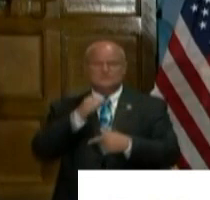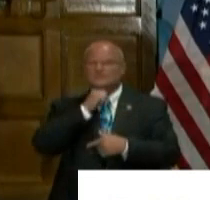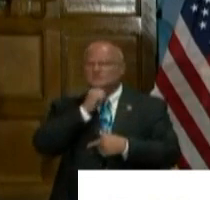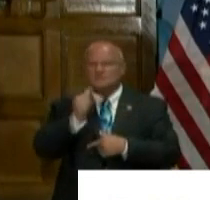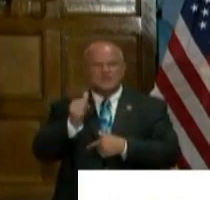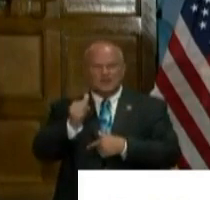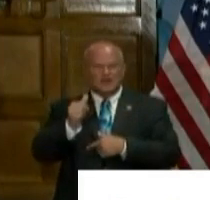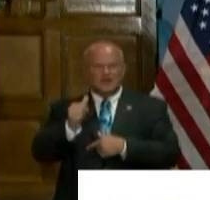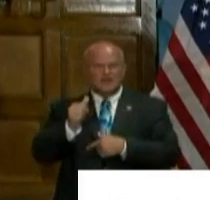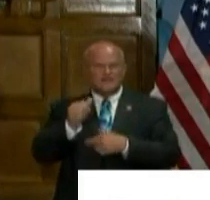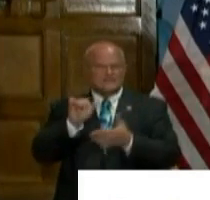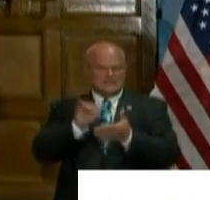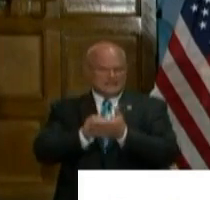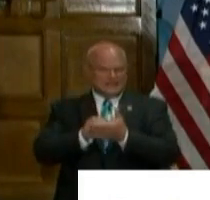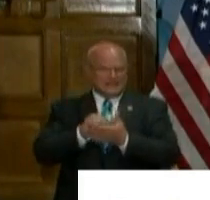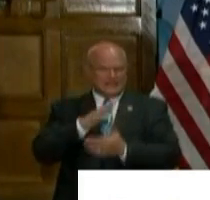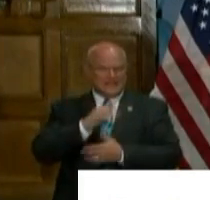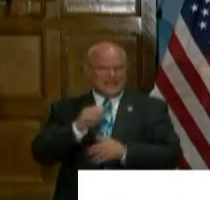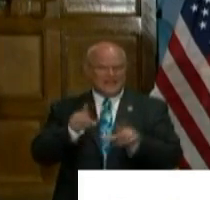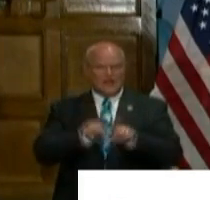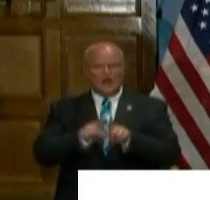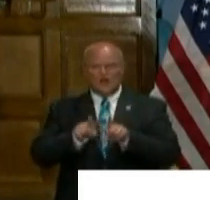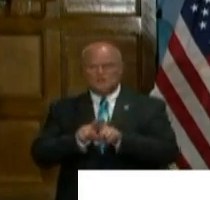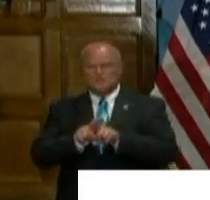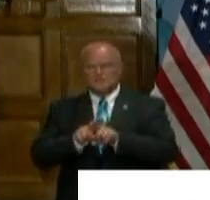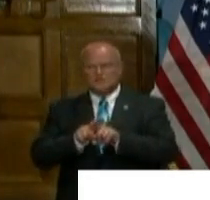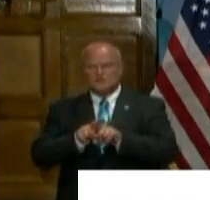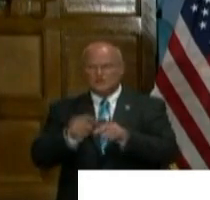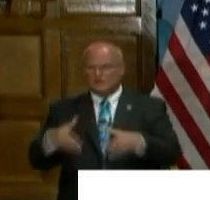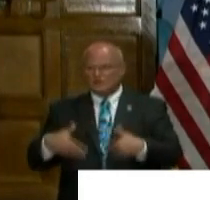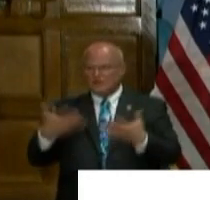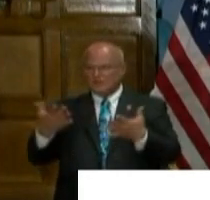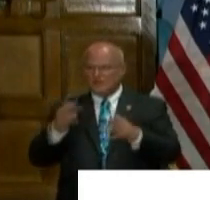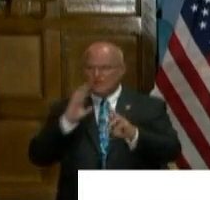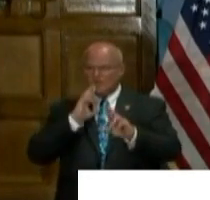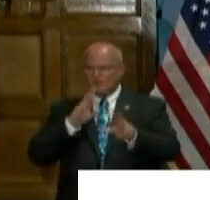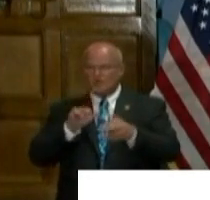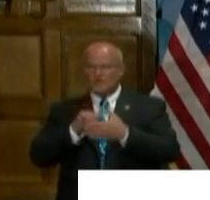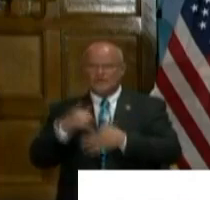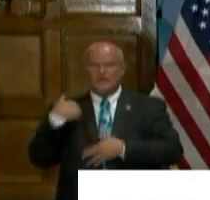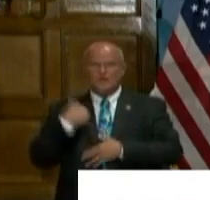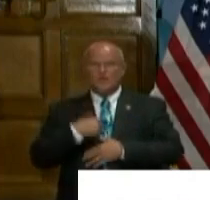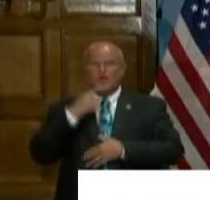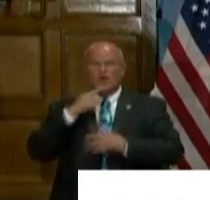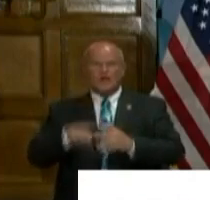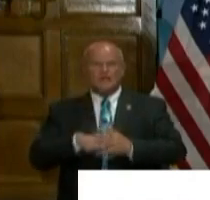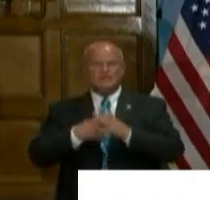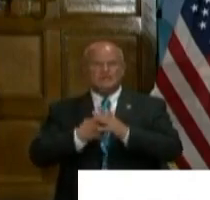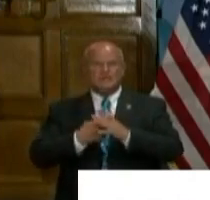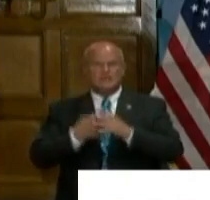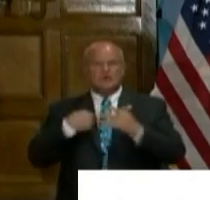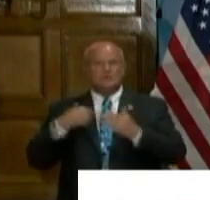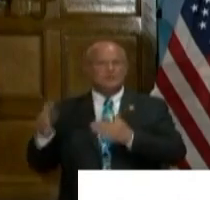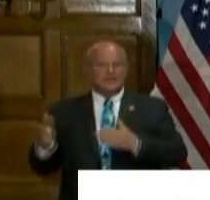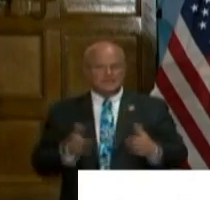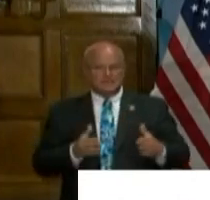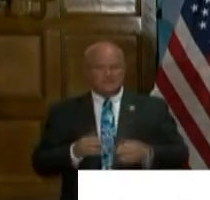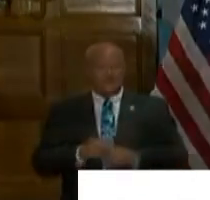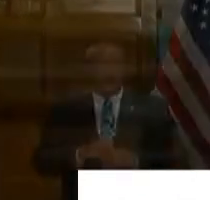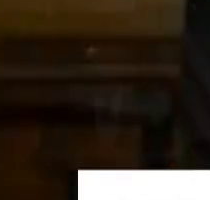implemented those steps, and if also are there recommendations in the report that we are implementing or we have plans to